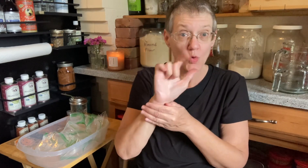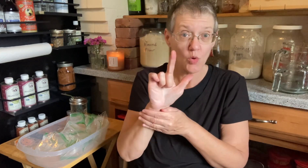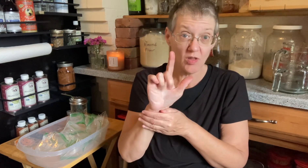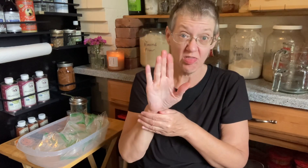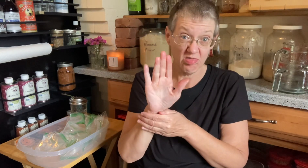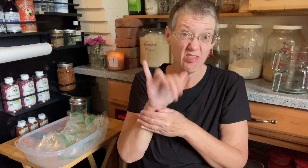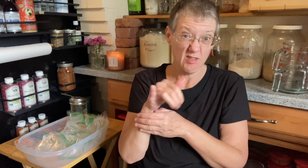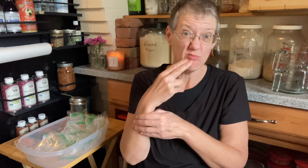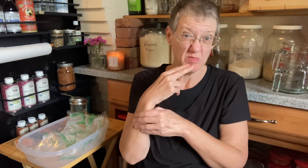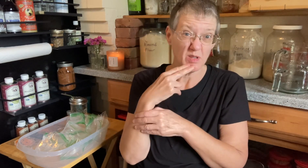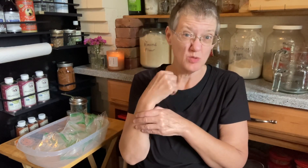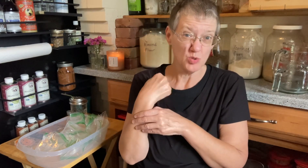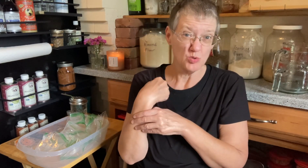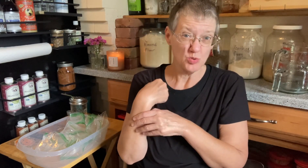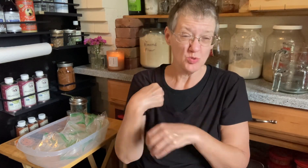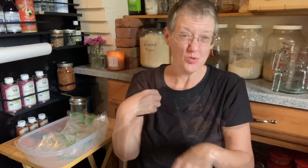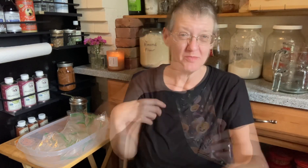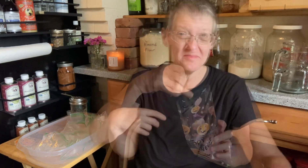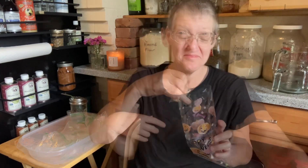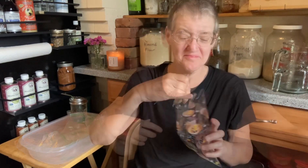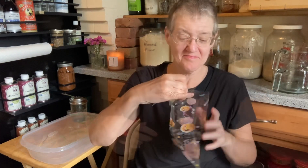Wrapped in foil, that'd be cute.